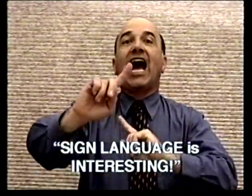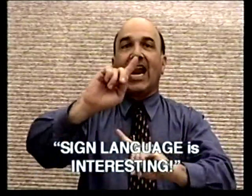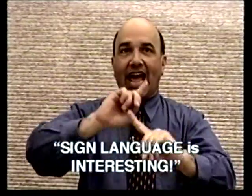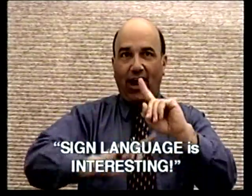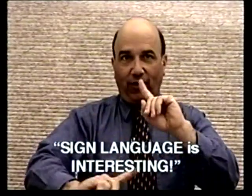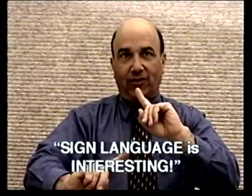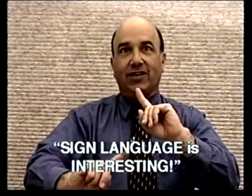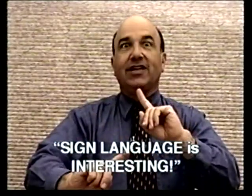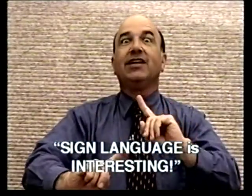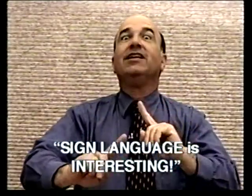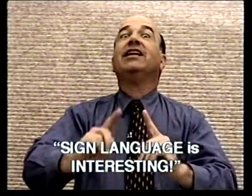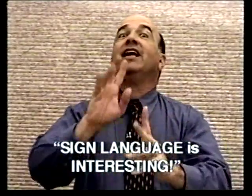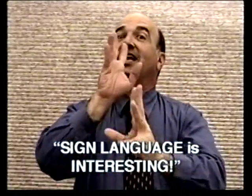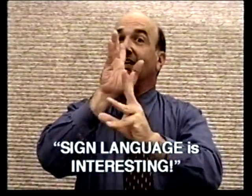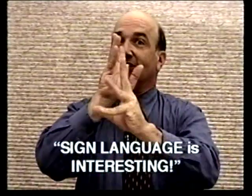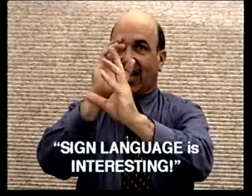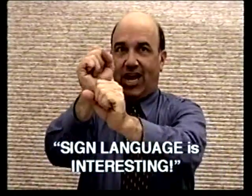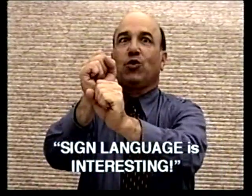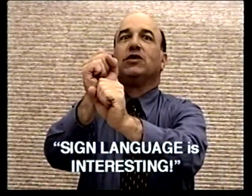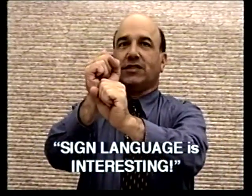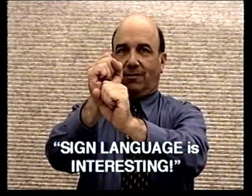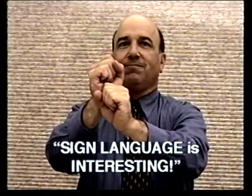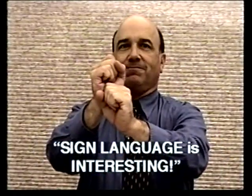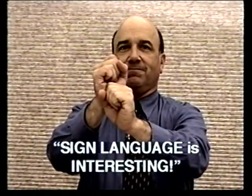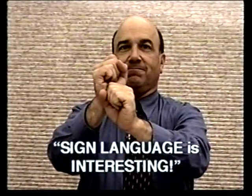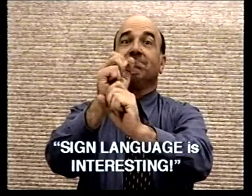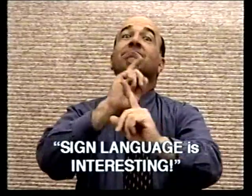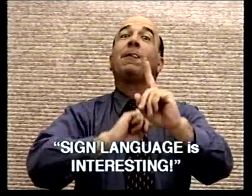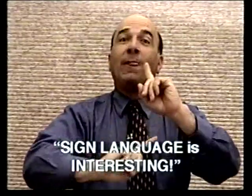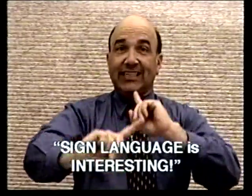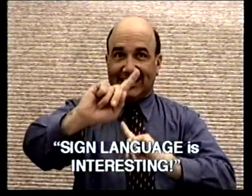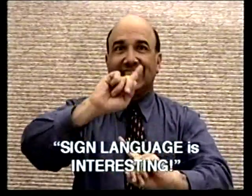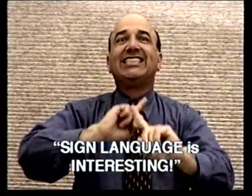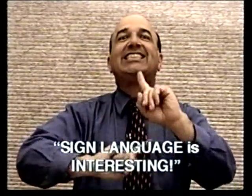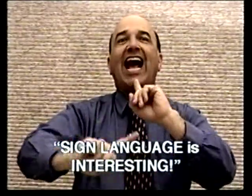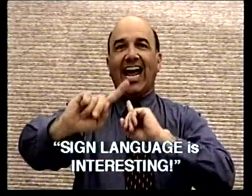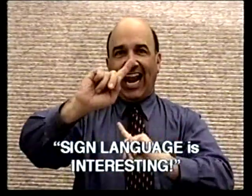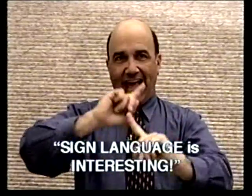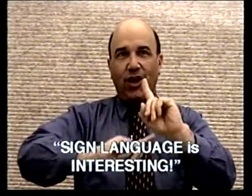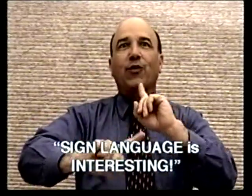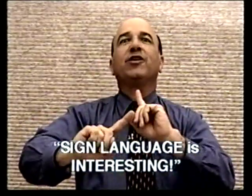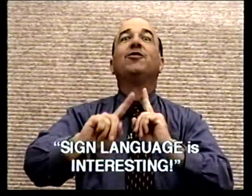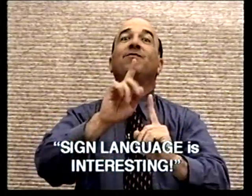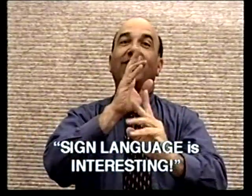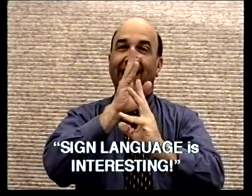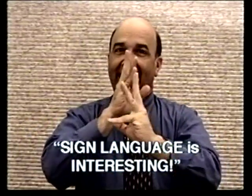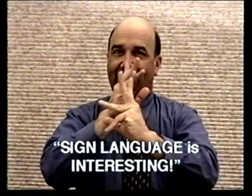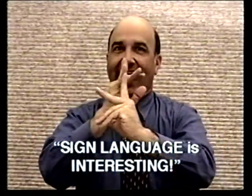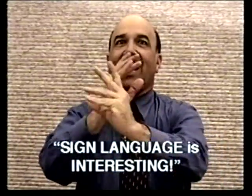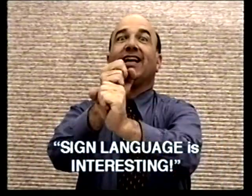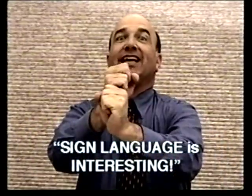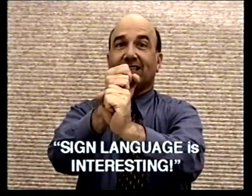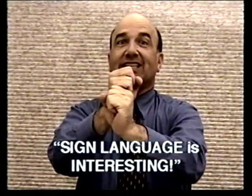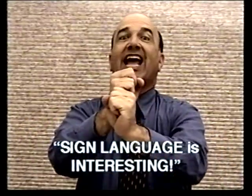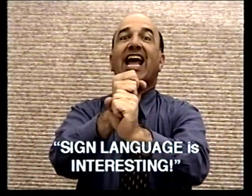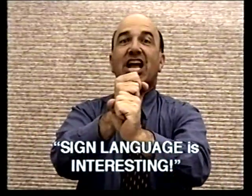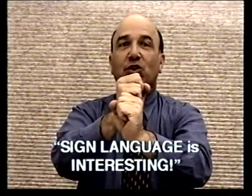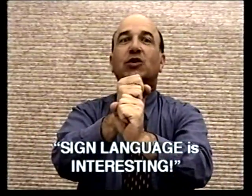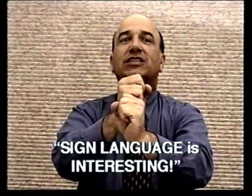Sign language is interesting. Sign language is